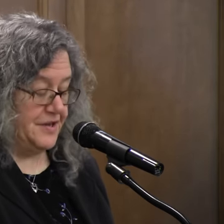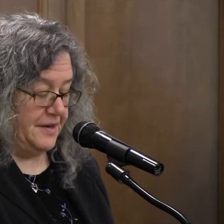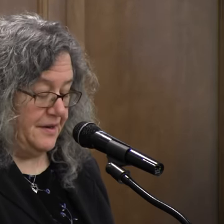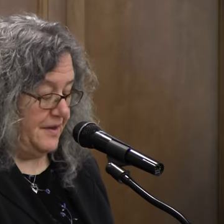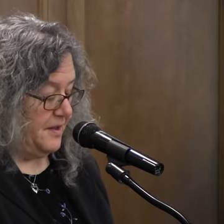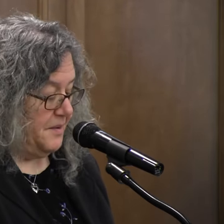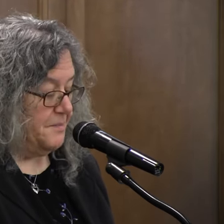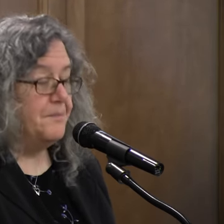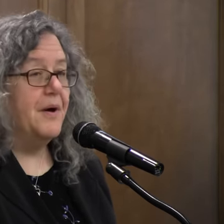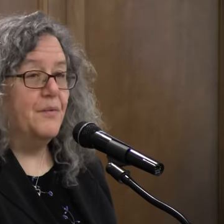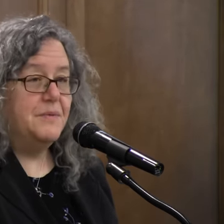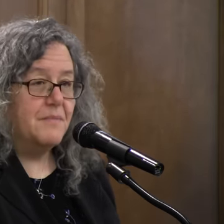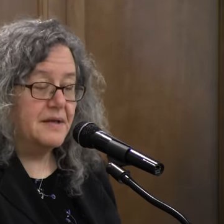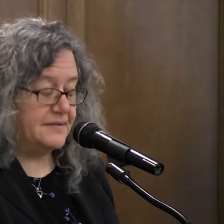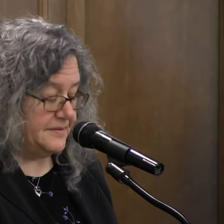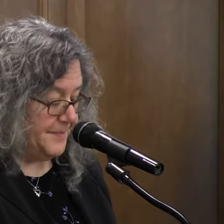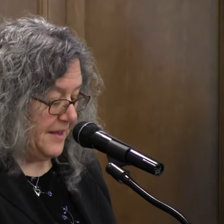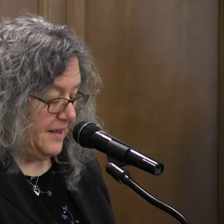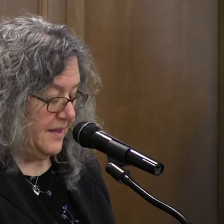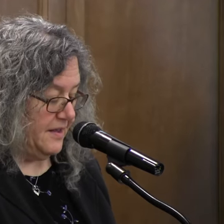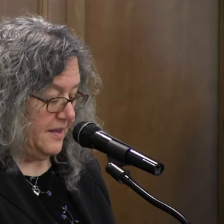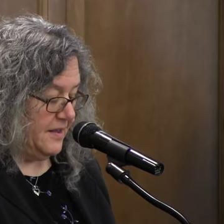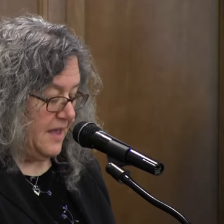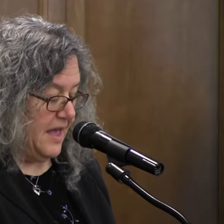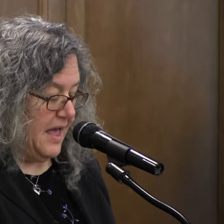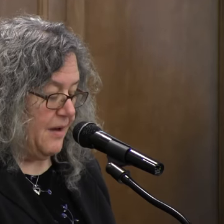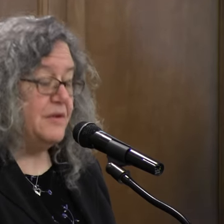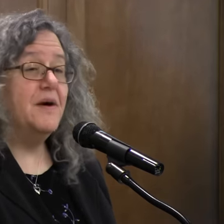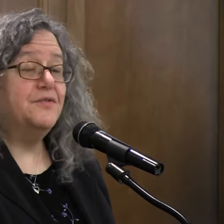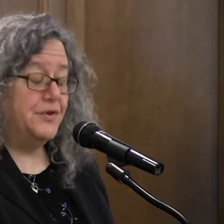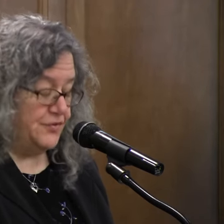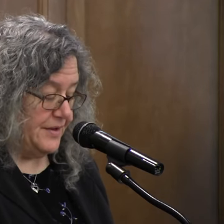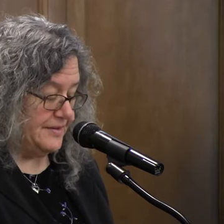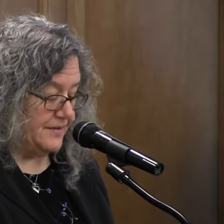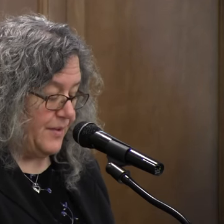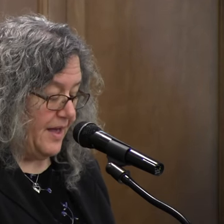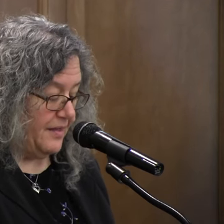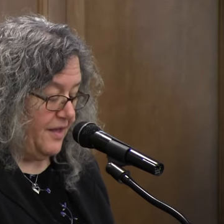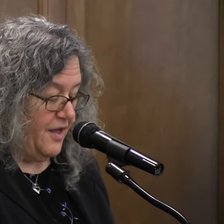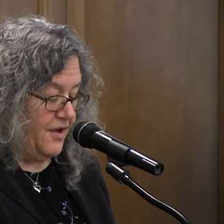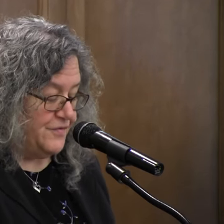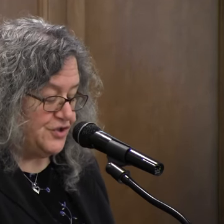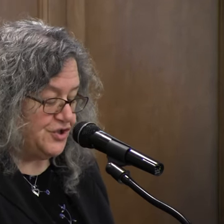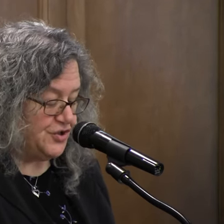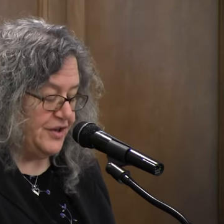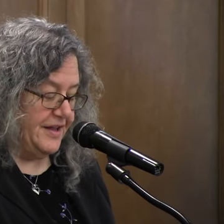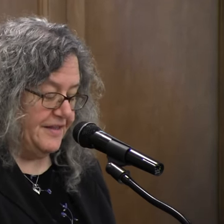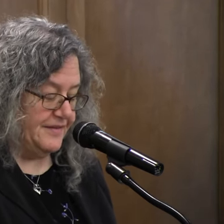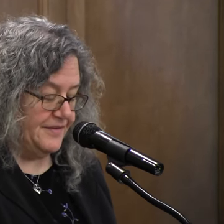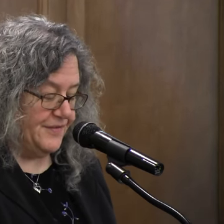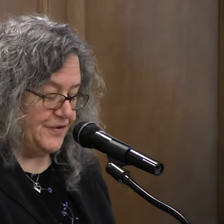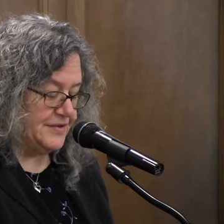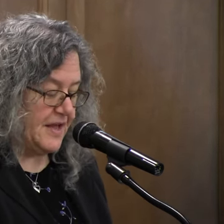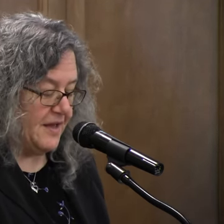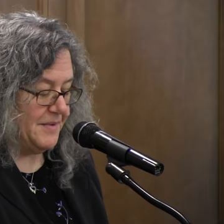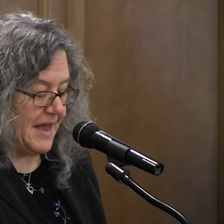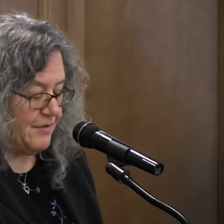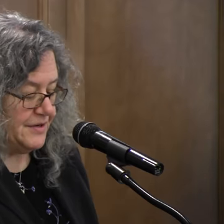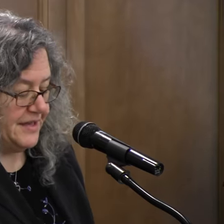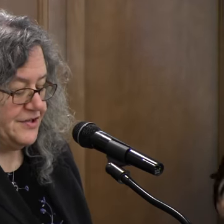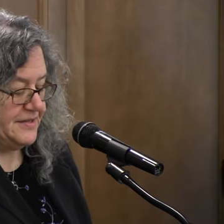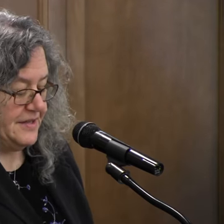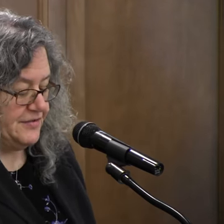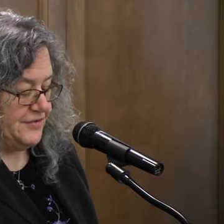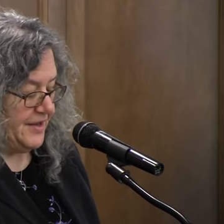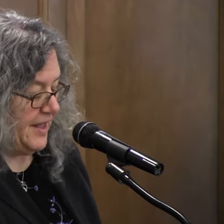limited vision. But we must speak. And we must rejoice as well, for surely this is the first time in